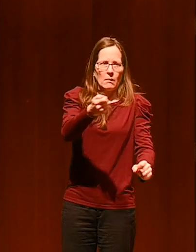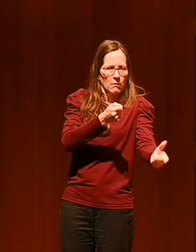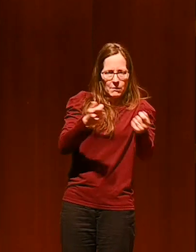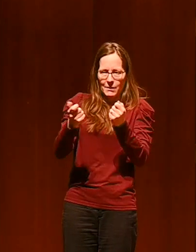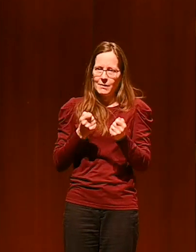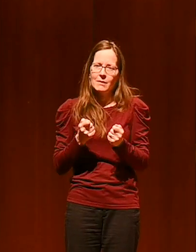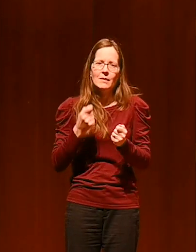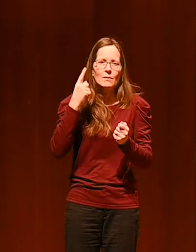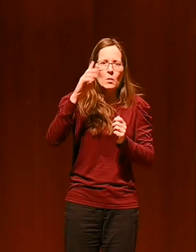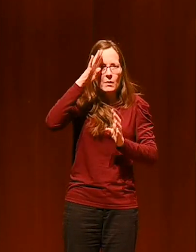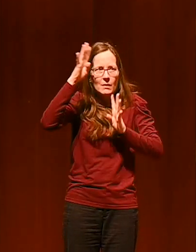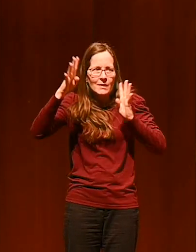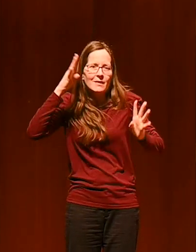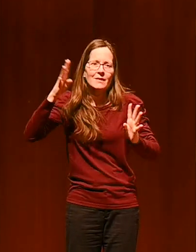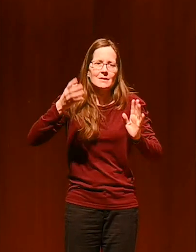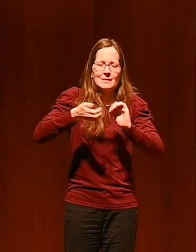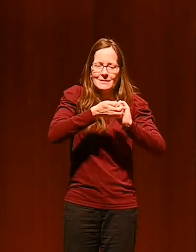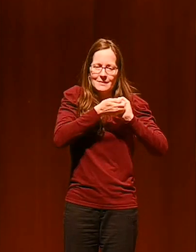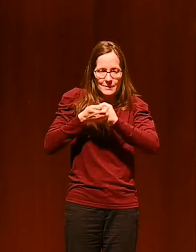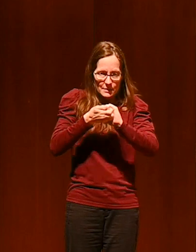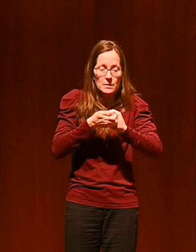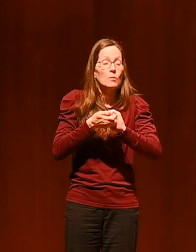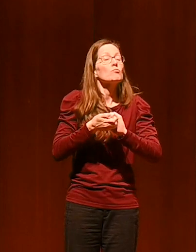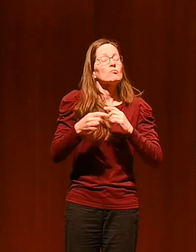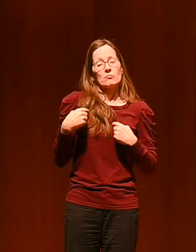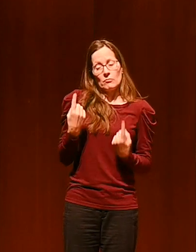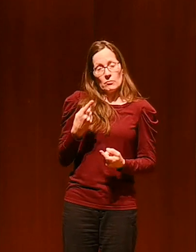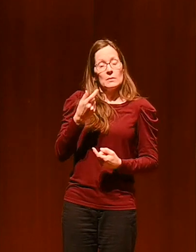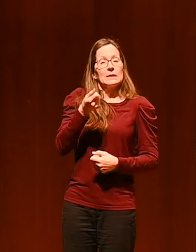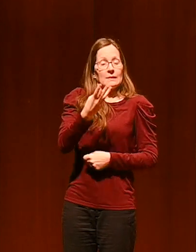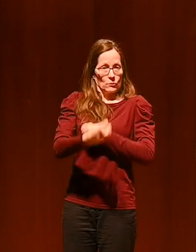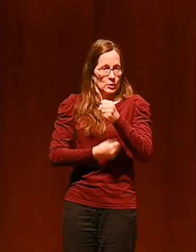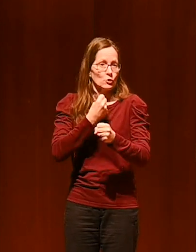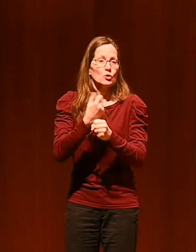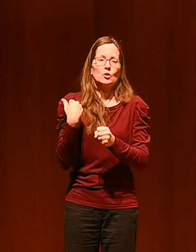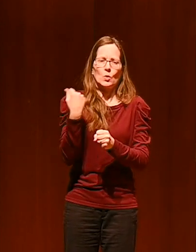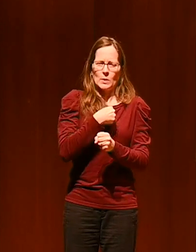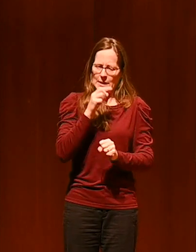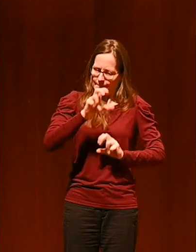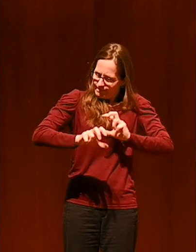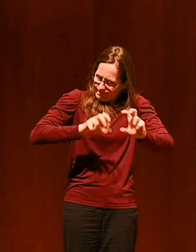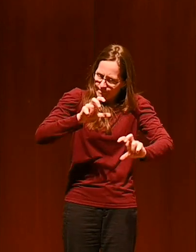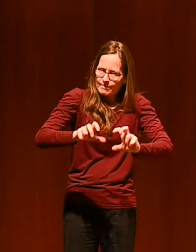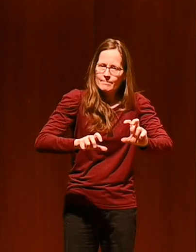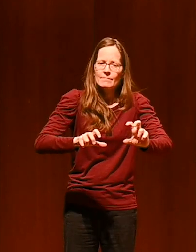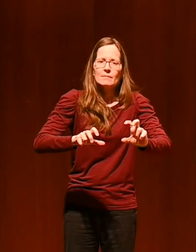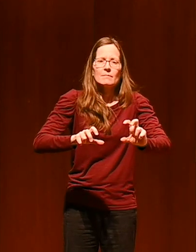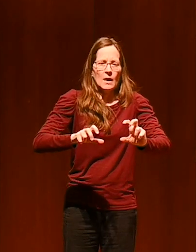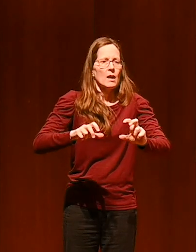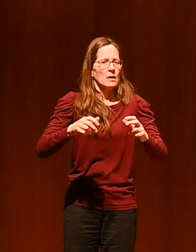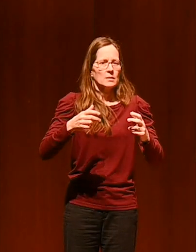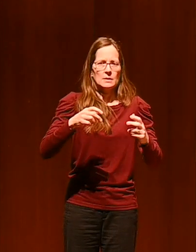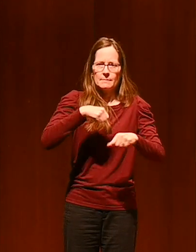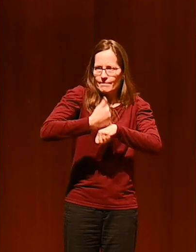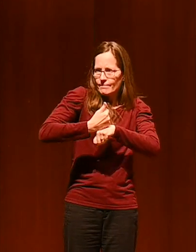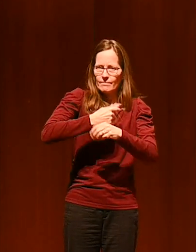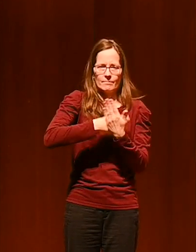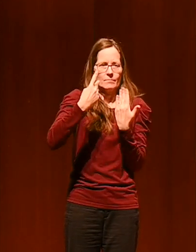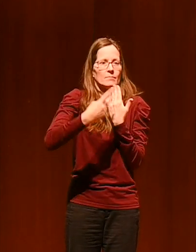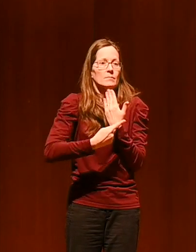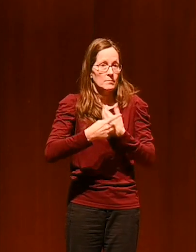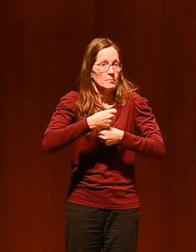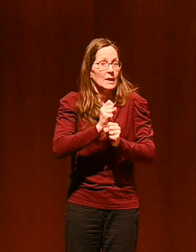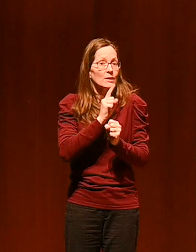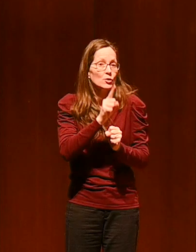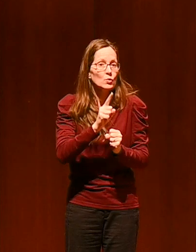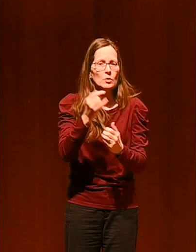In recent years, we have demonstrated that commitment through significant investments and initiative that place the arts at the forefront